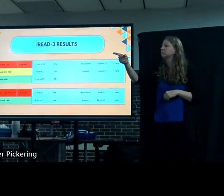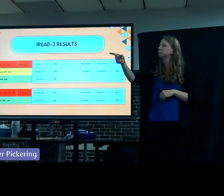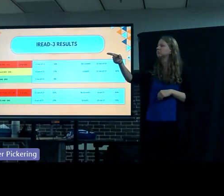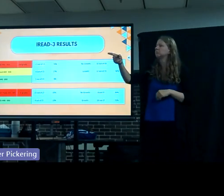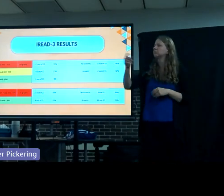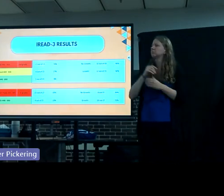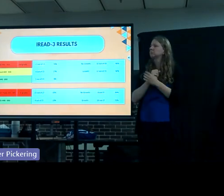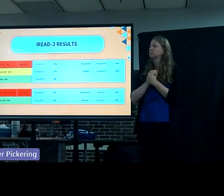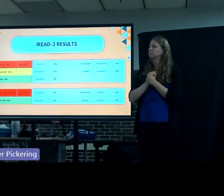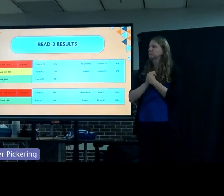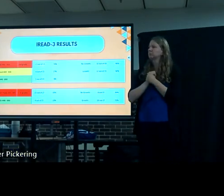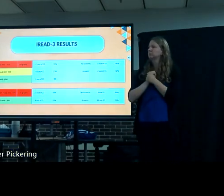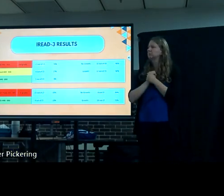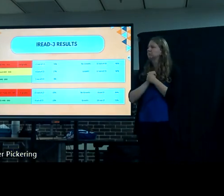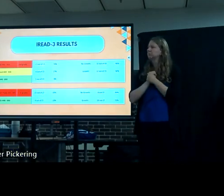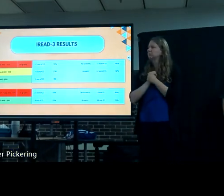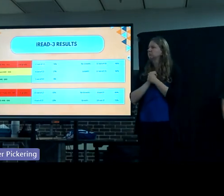Yes?